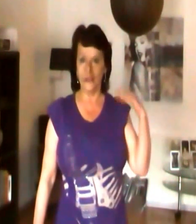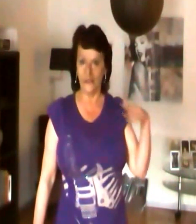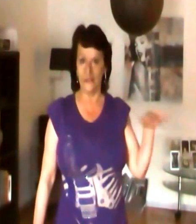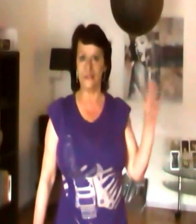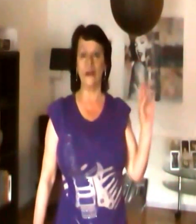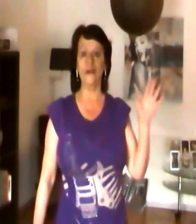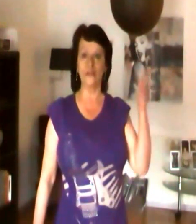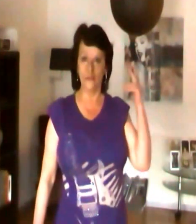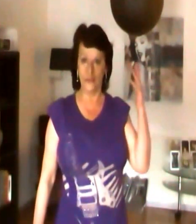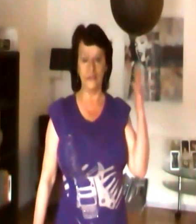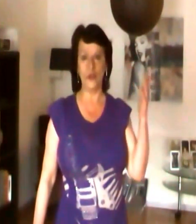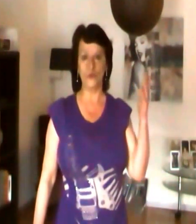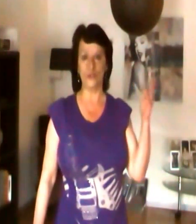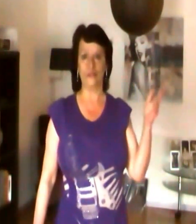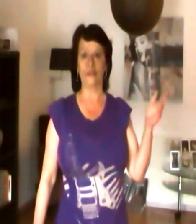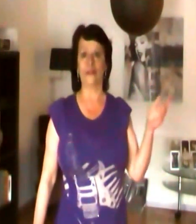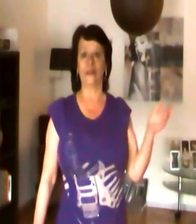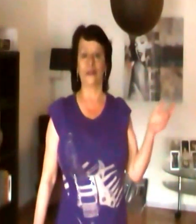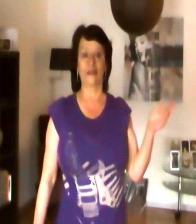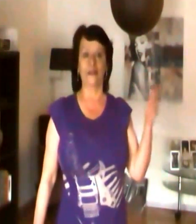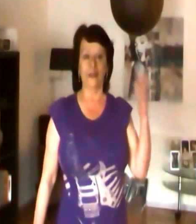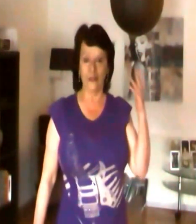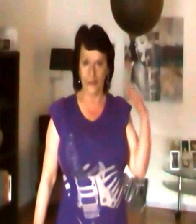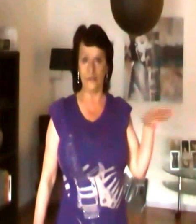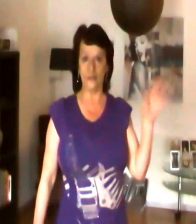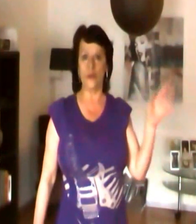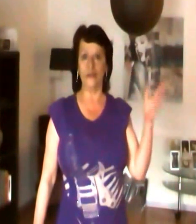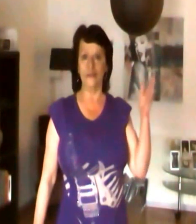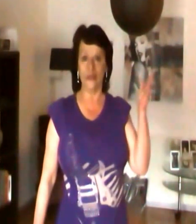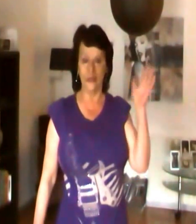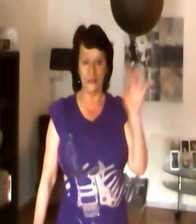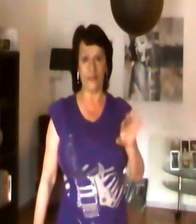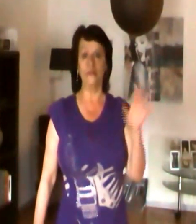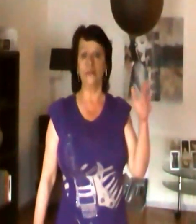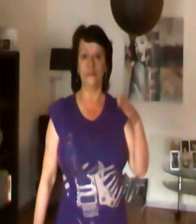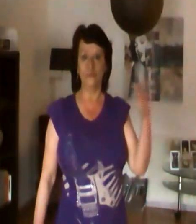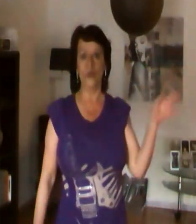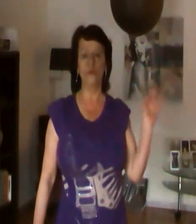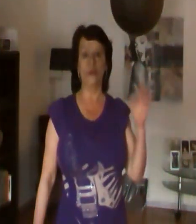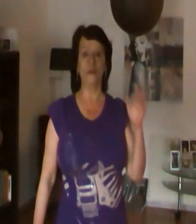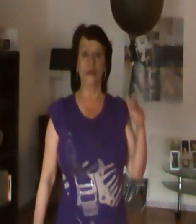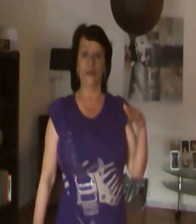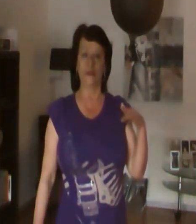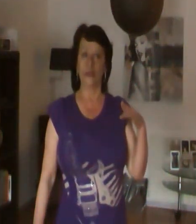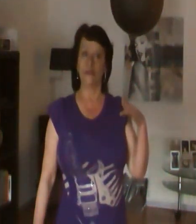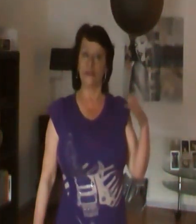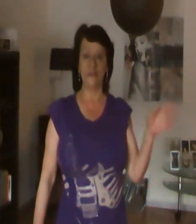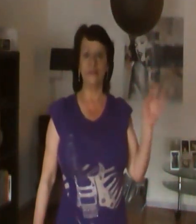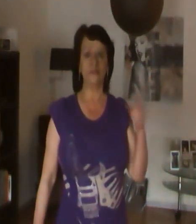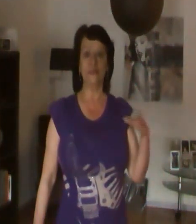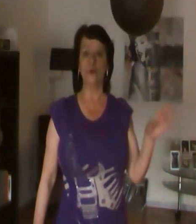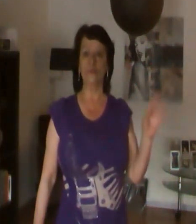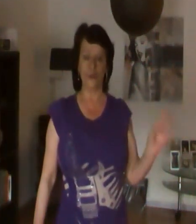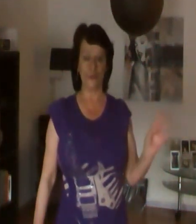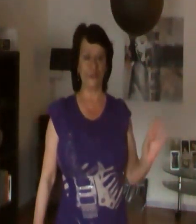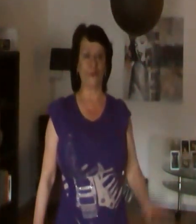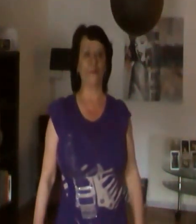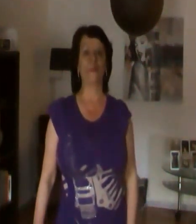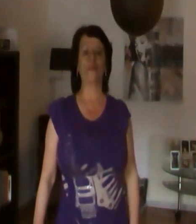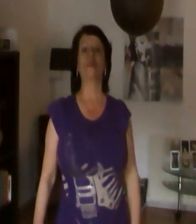they discarded this notion. And that is why they said that no, there exists no phlogiston.